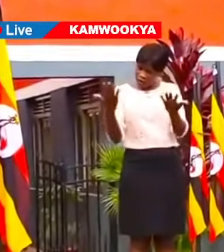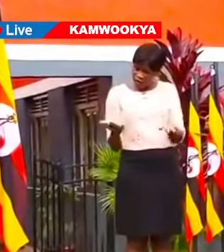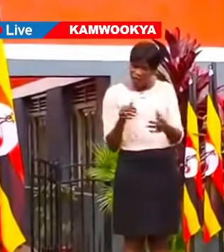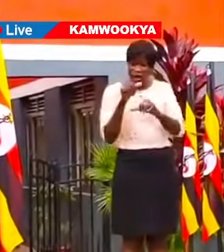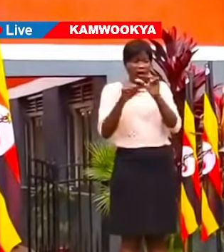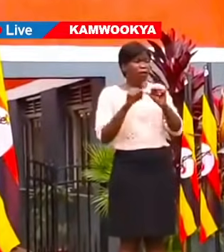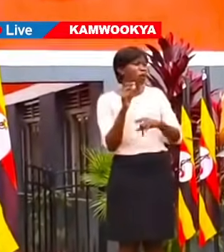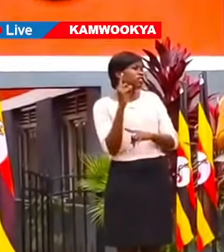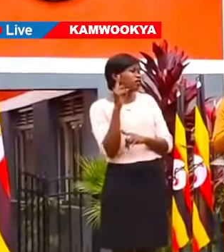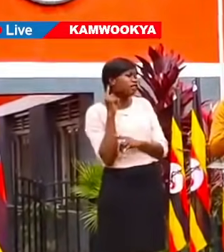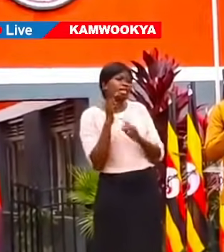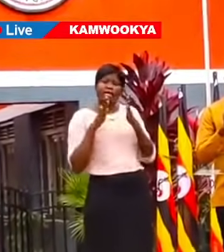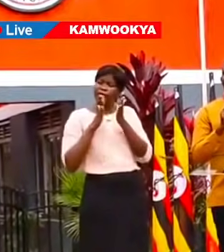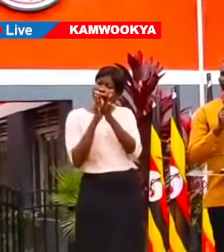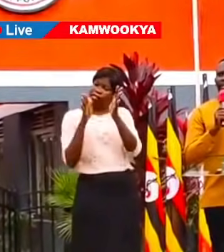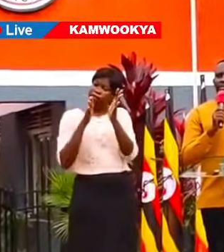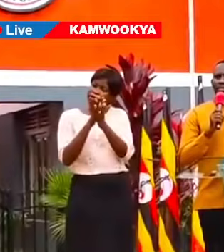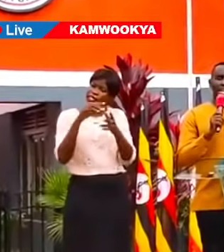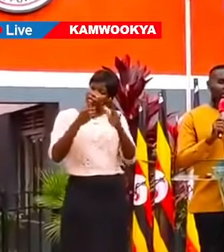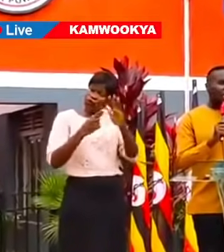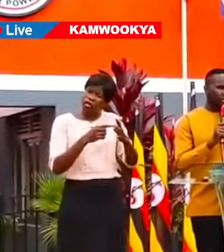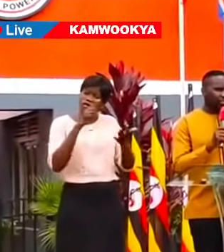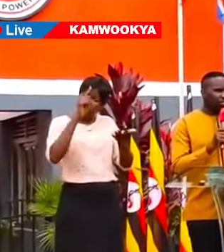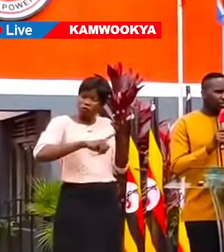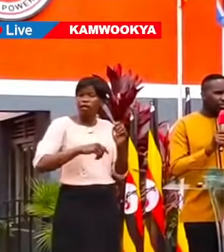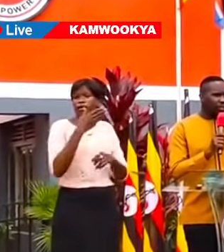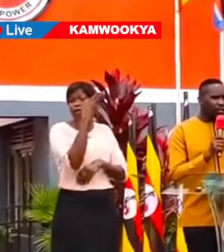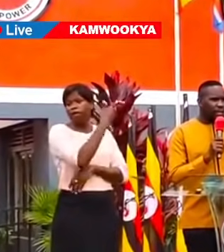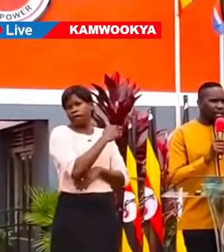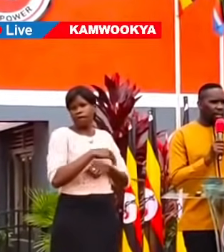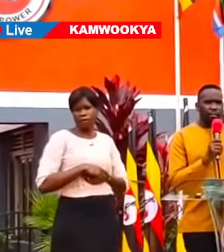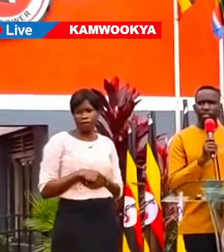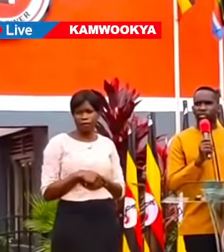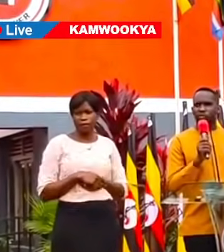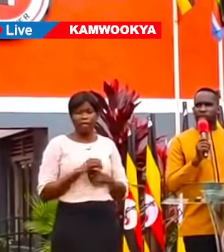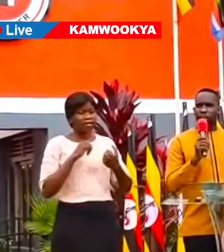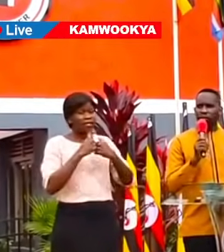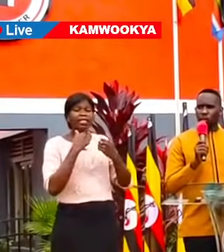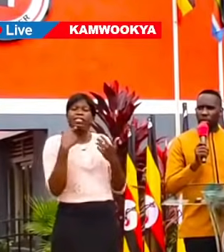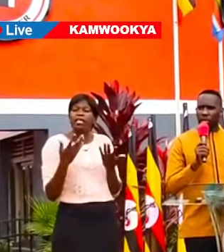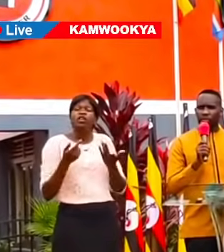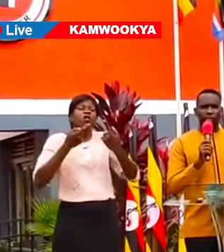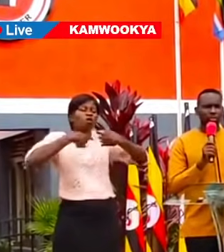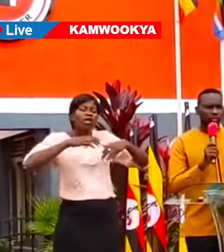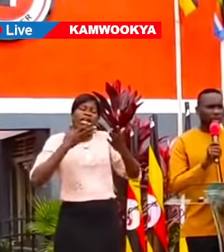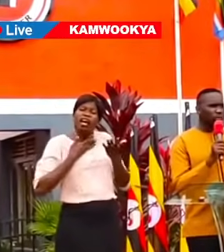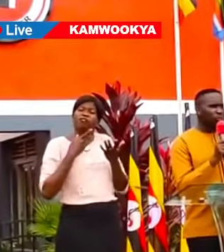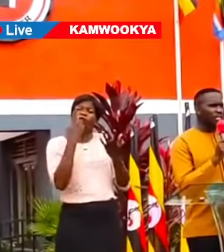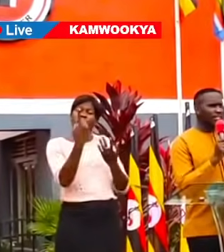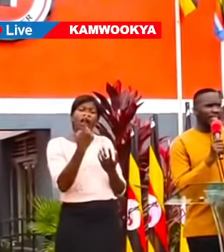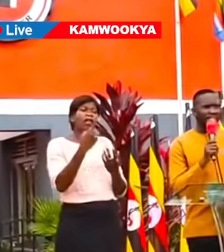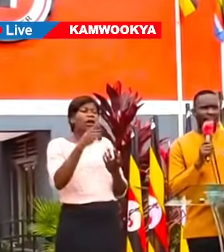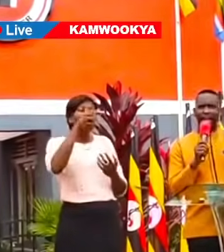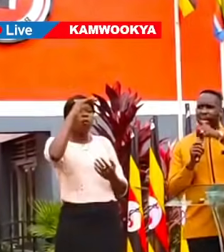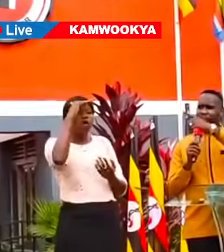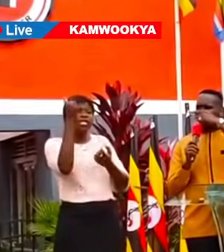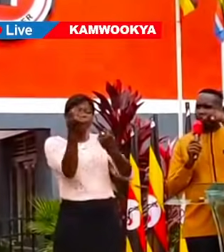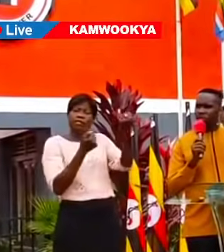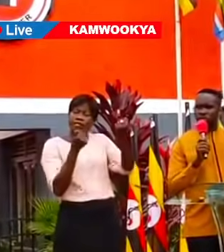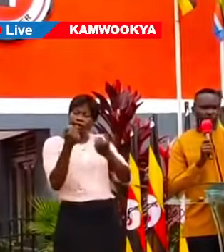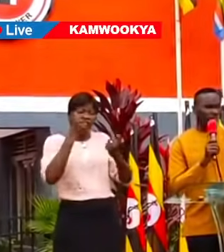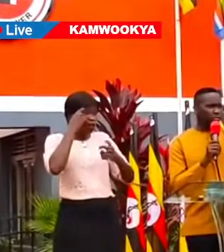Committee, explaining to them their challenges. And the man said, we only have one police truck for this